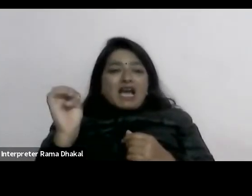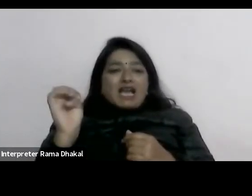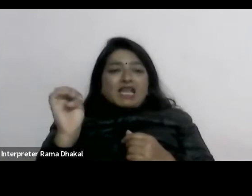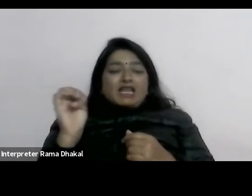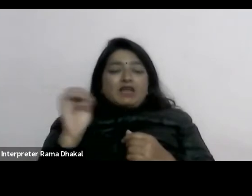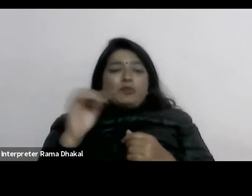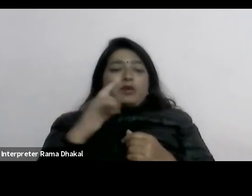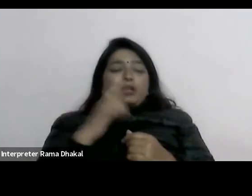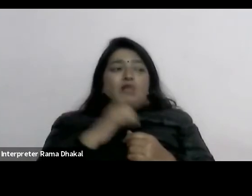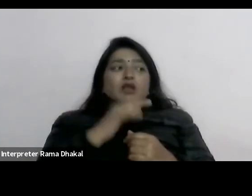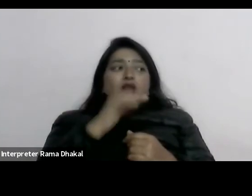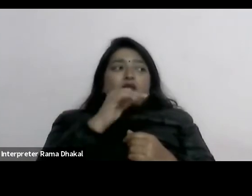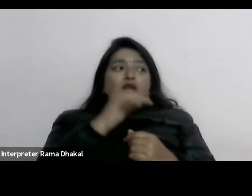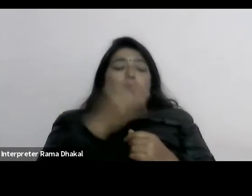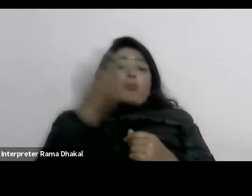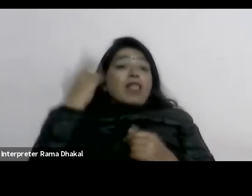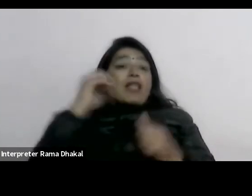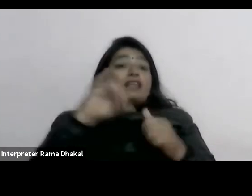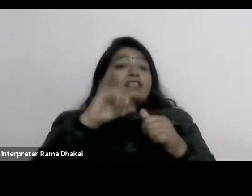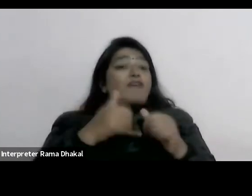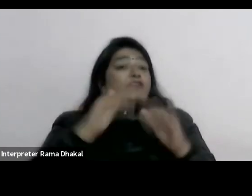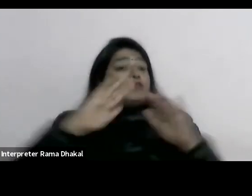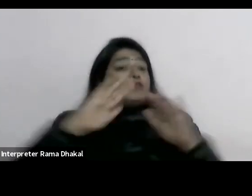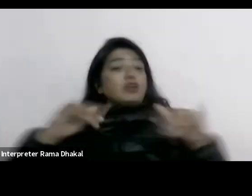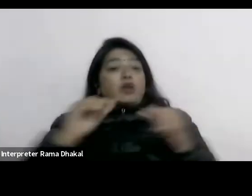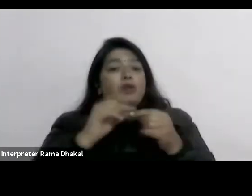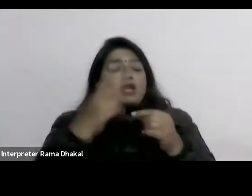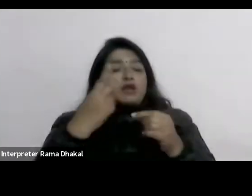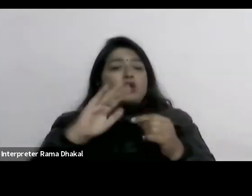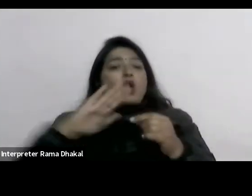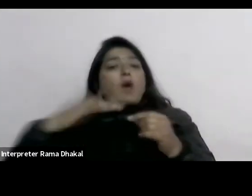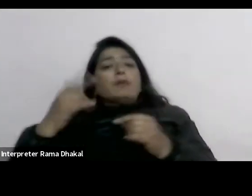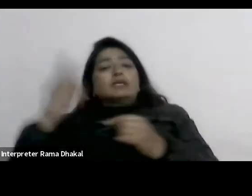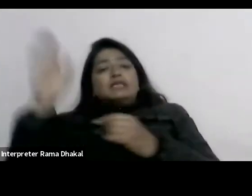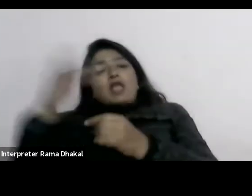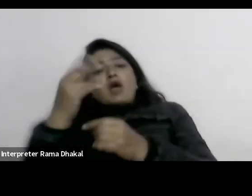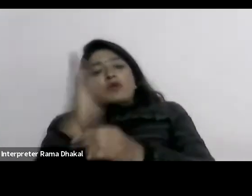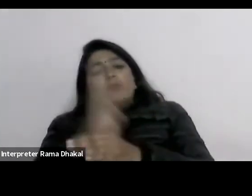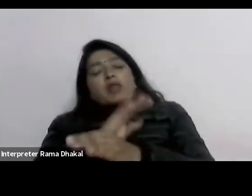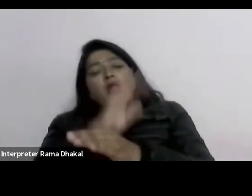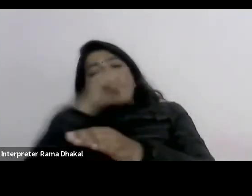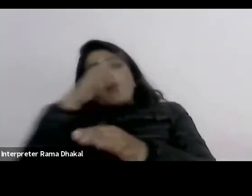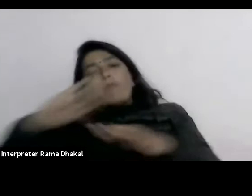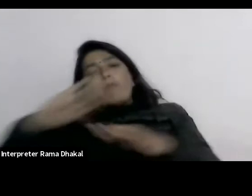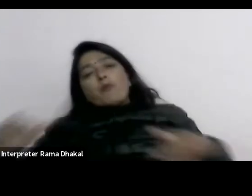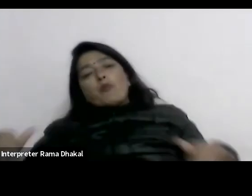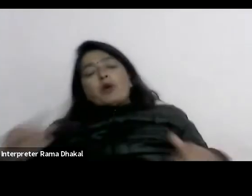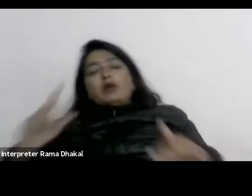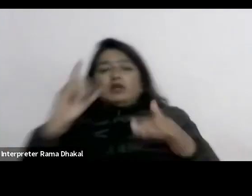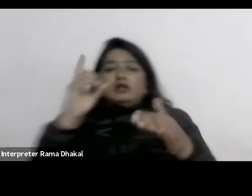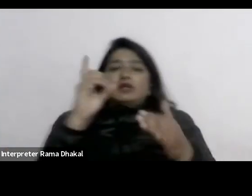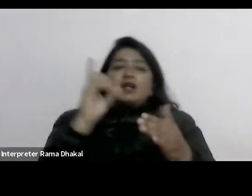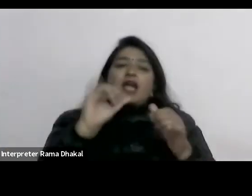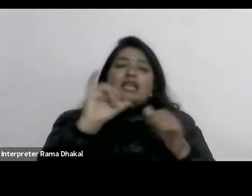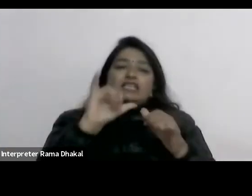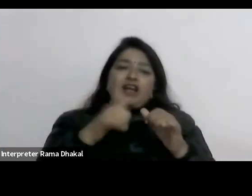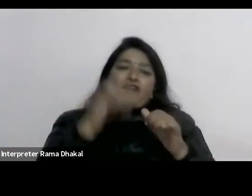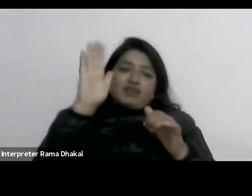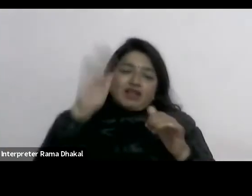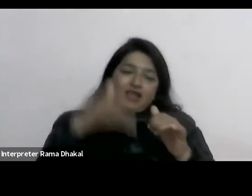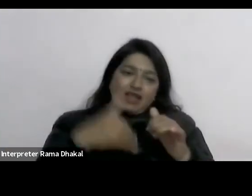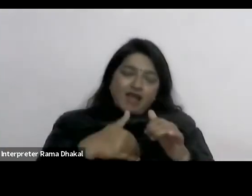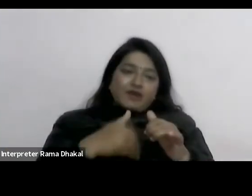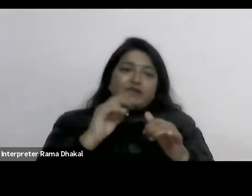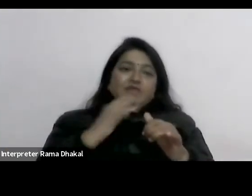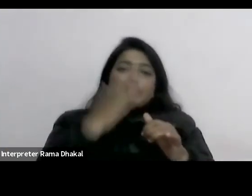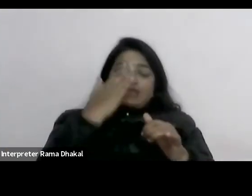note and from the first draft. In particular, it was supposed to be only about the first part of Article 6, trafficking, and not on the second part,